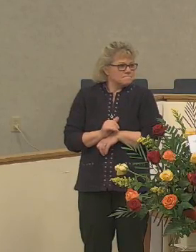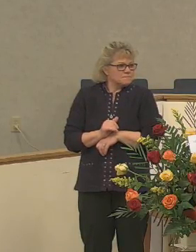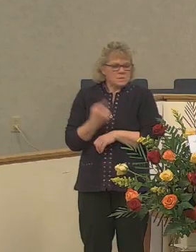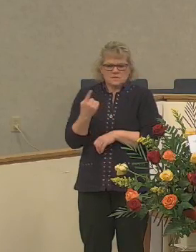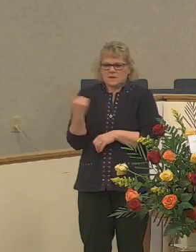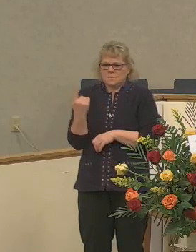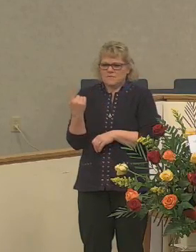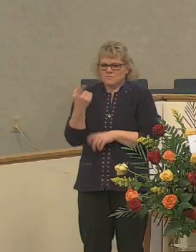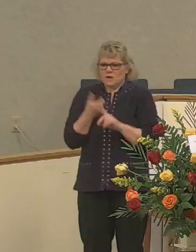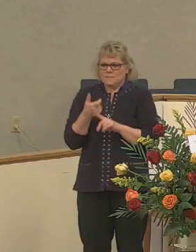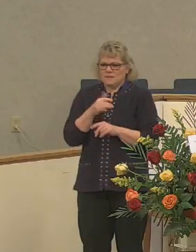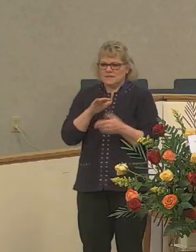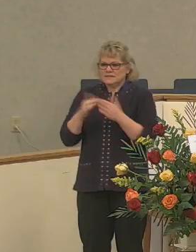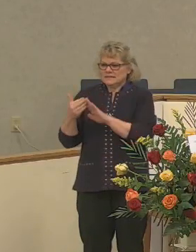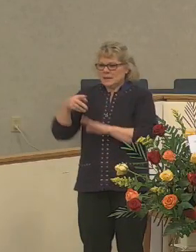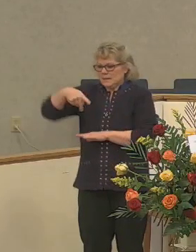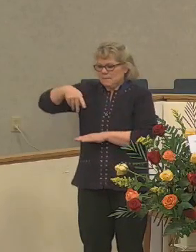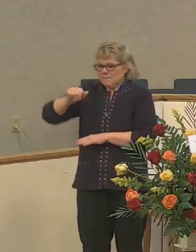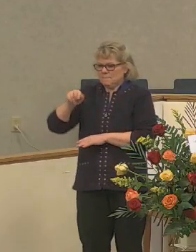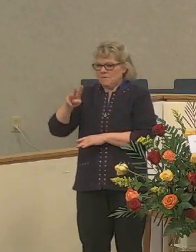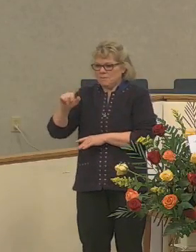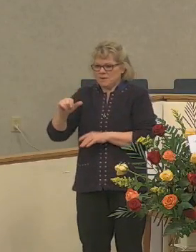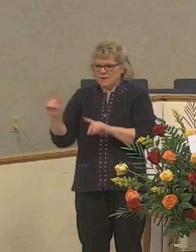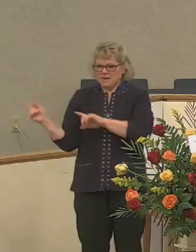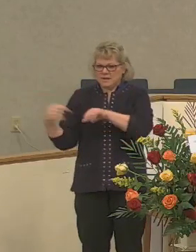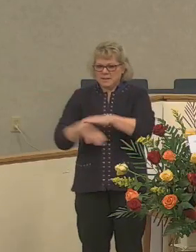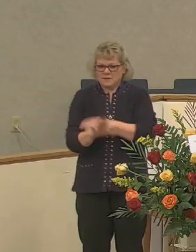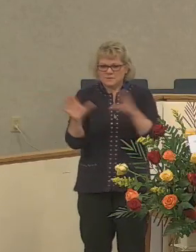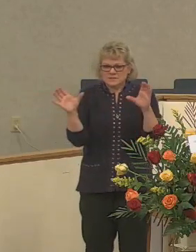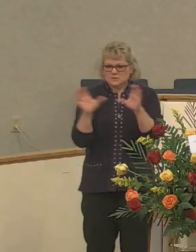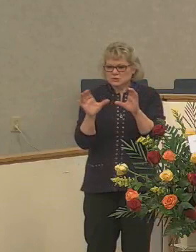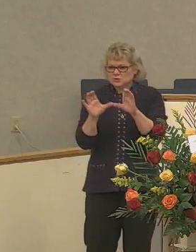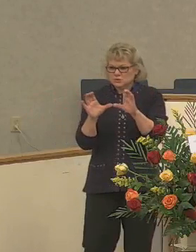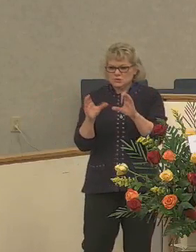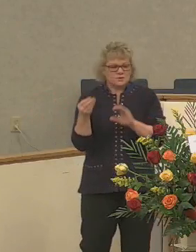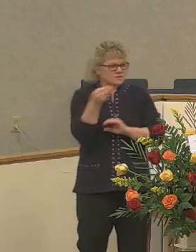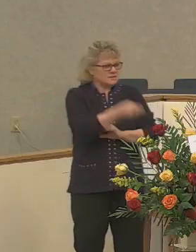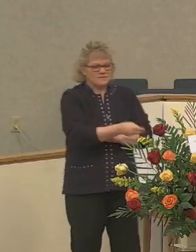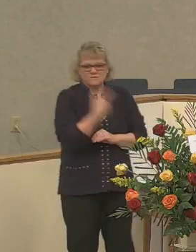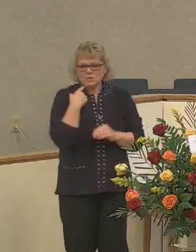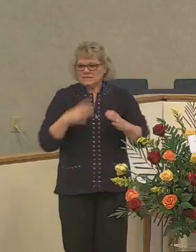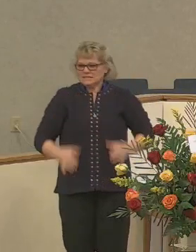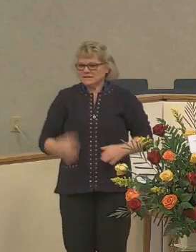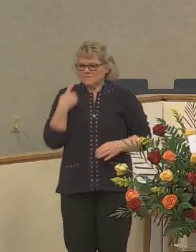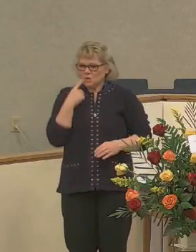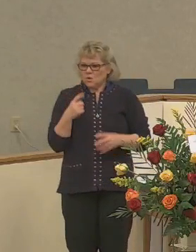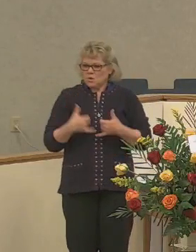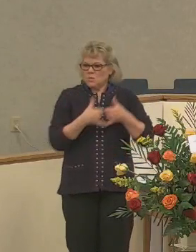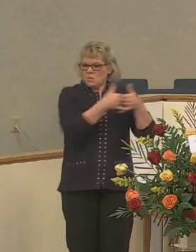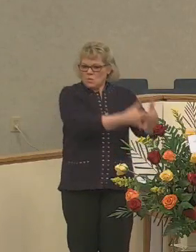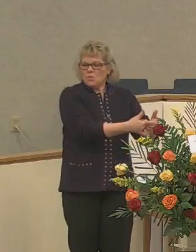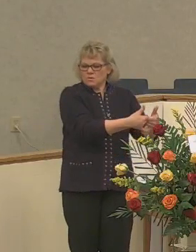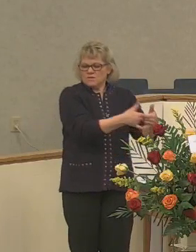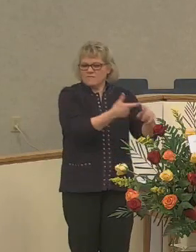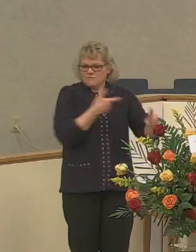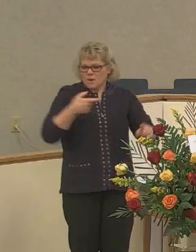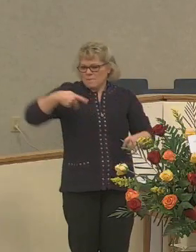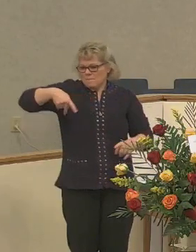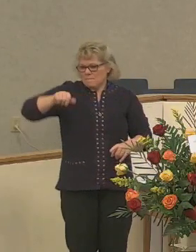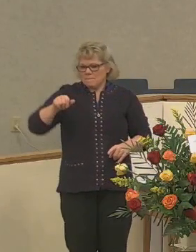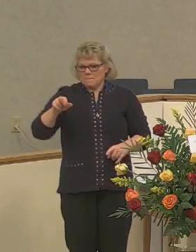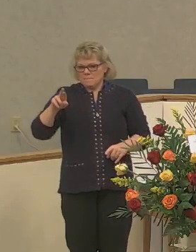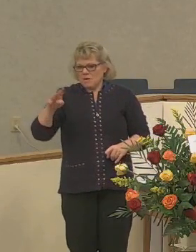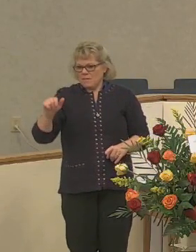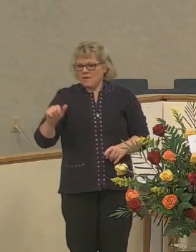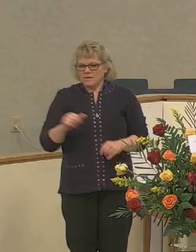gentlemen from the city of Parma came in with a little certificate, and it's placed in his casket, a citizenship award from Parma,